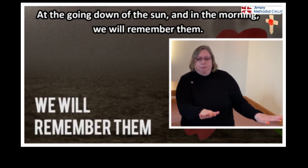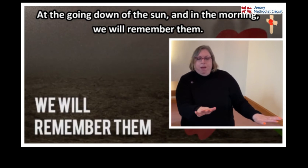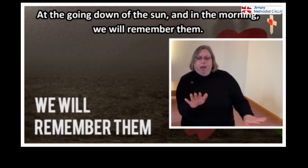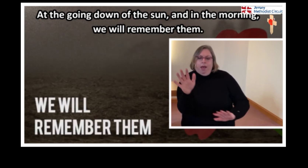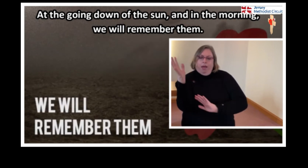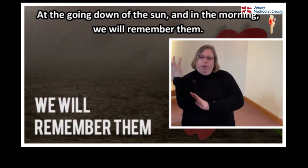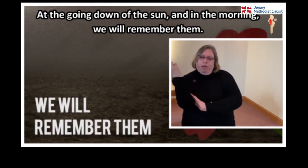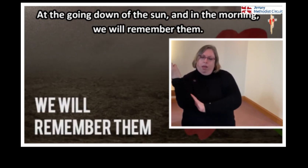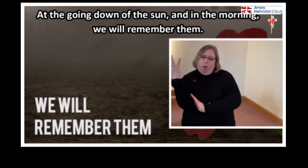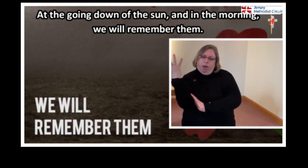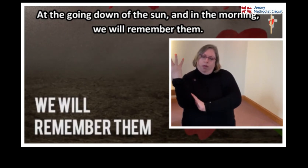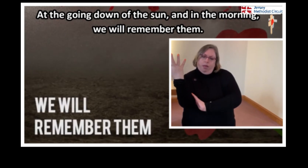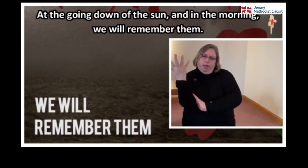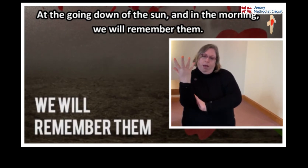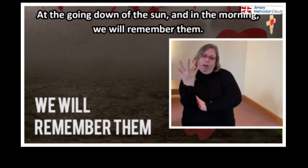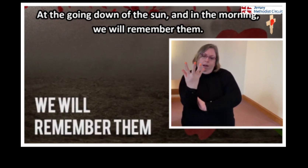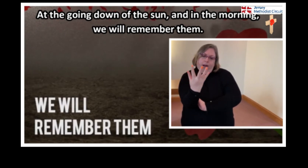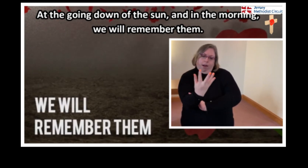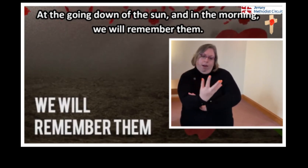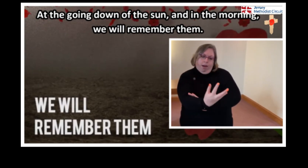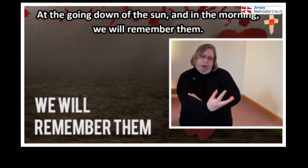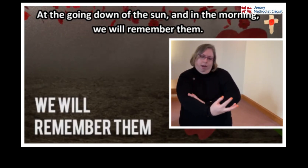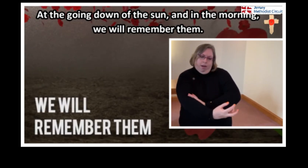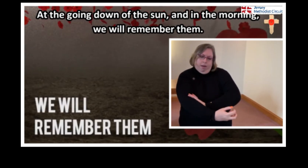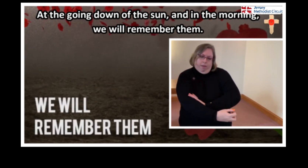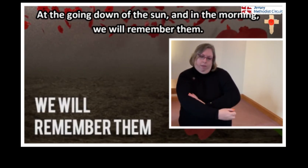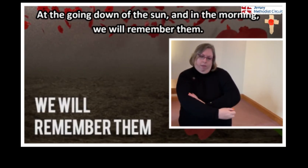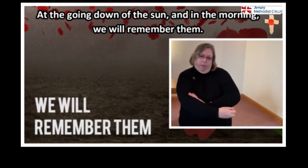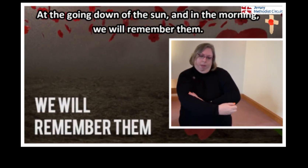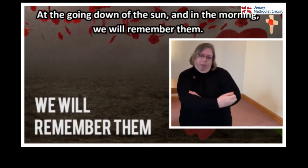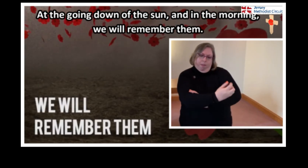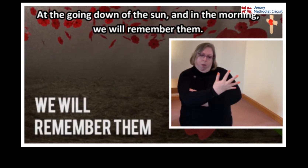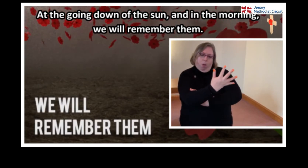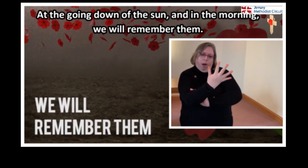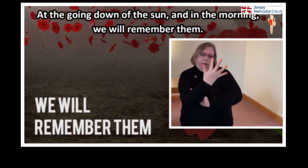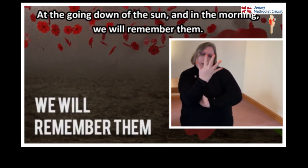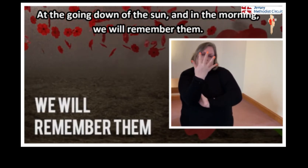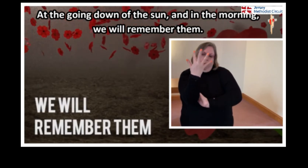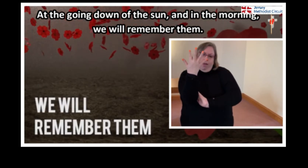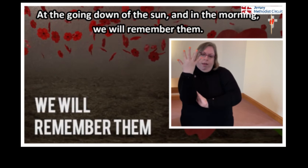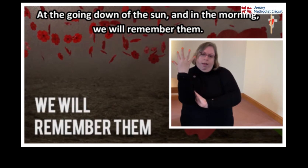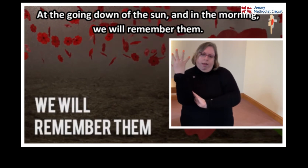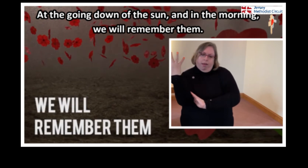At the going down of the sun and in the morning,